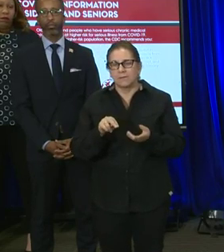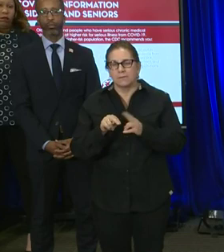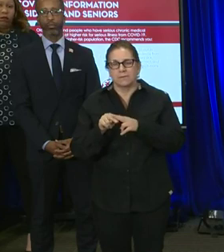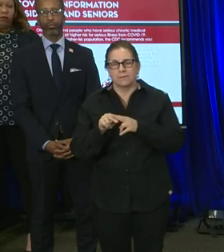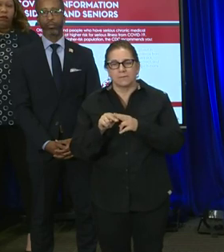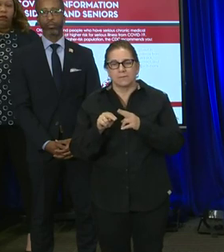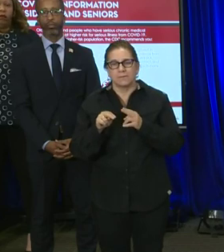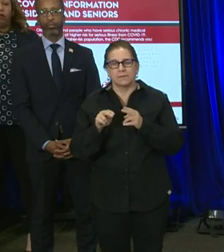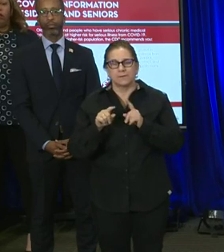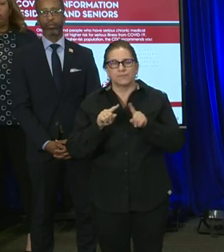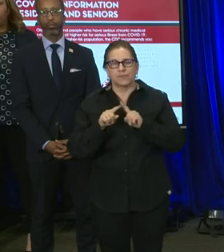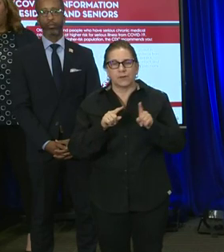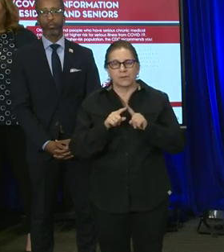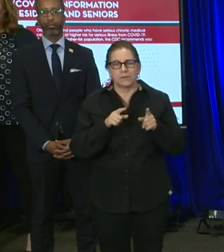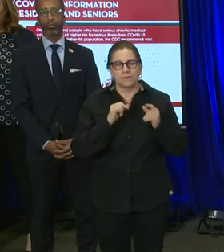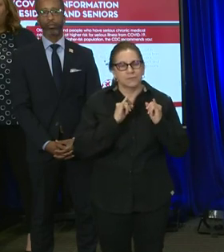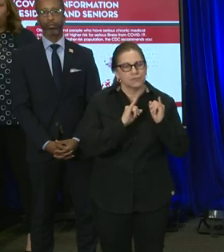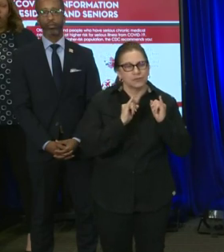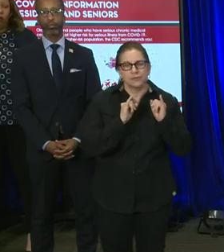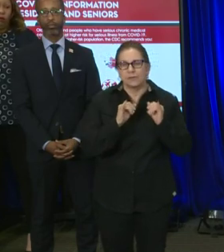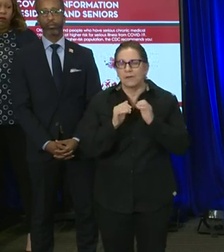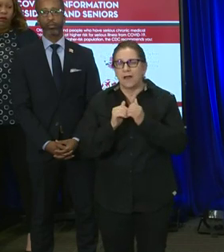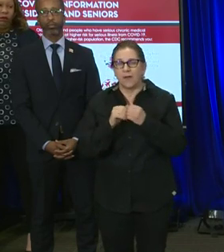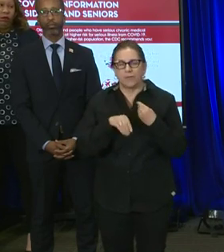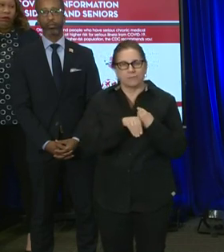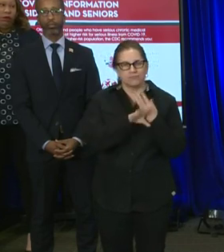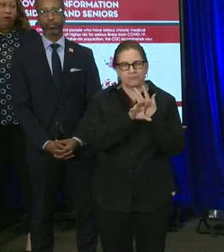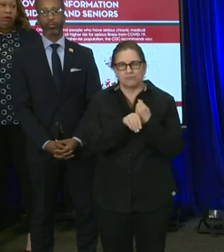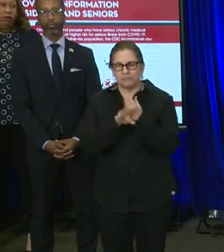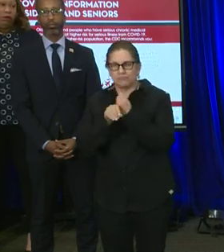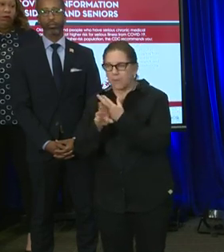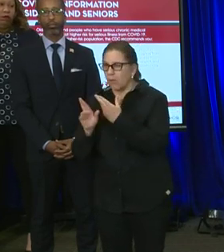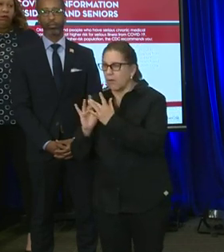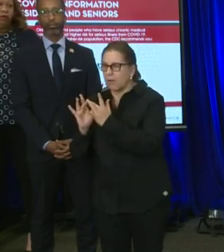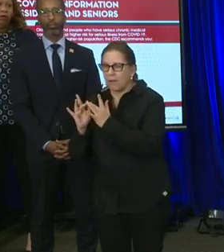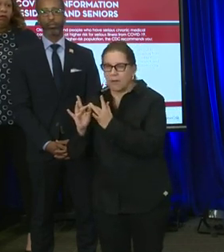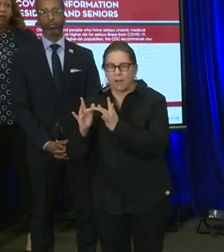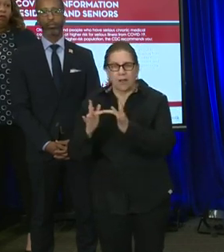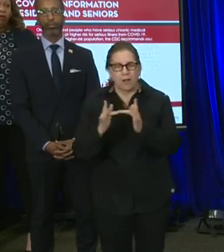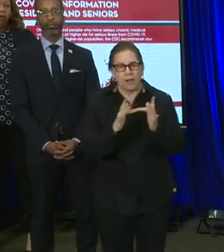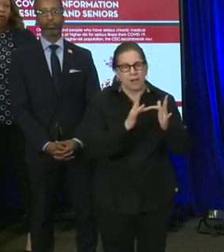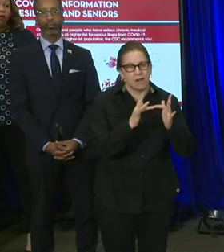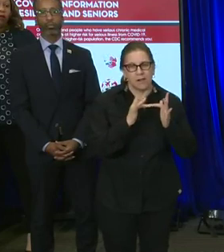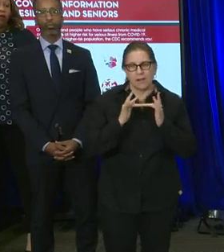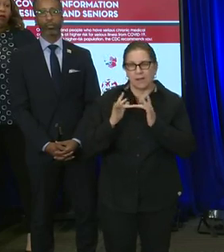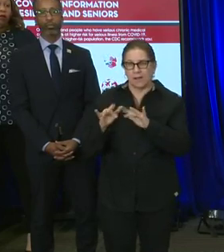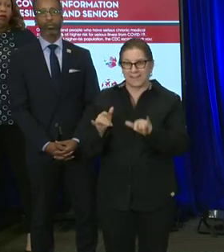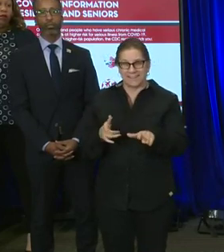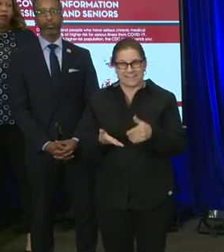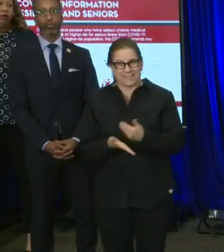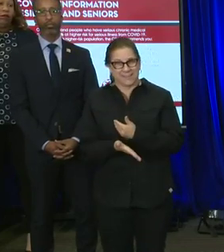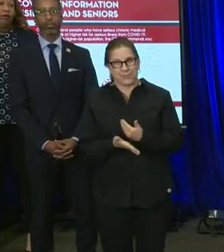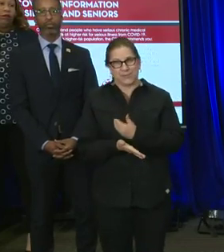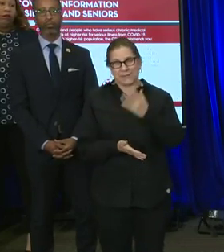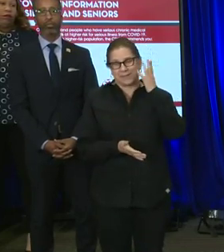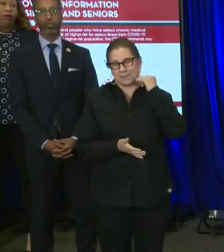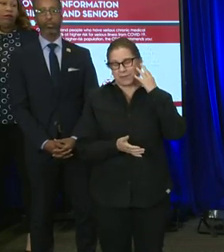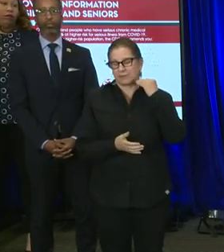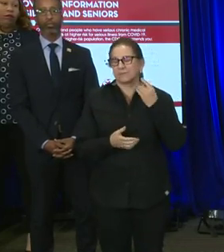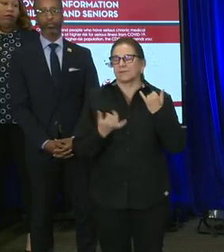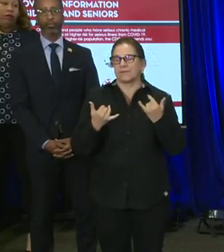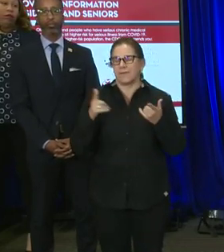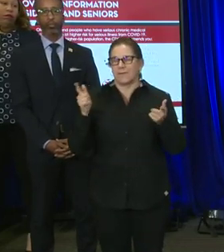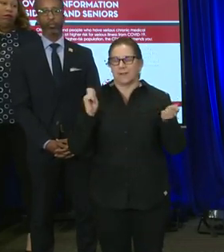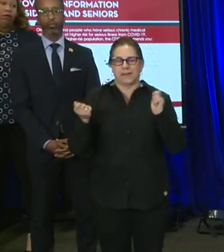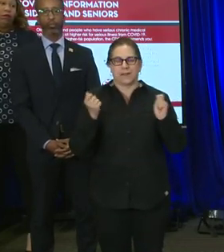for remote instruction of students. Distance learning is new for many of our schools, and we are working to address challenges where